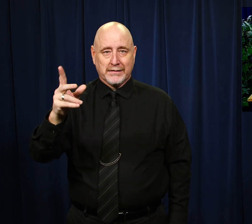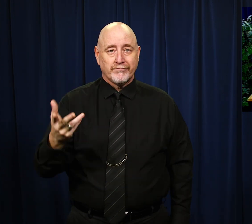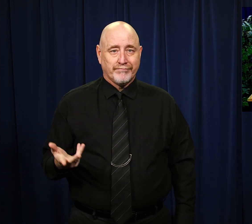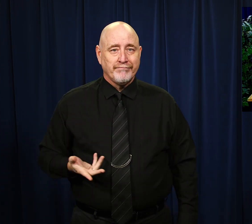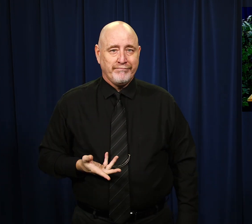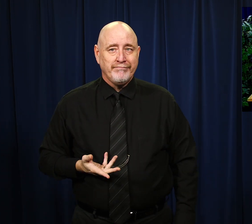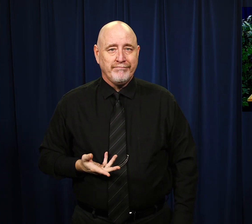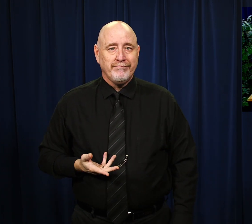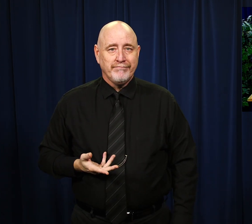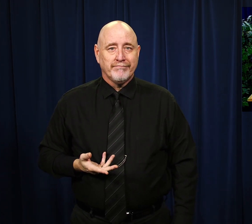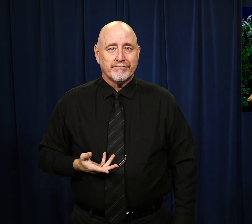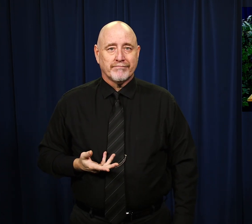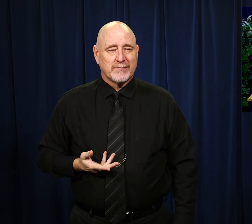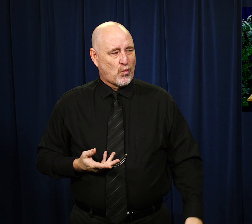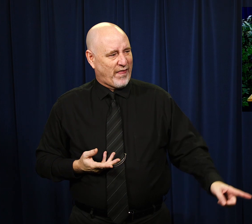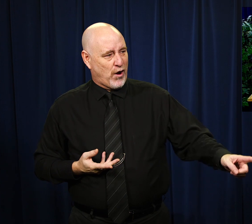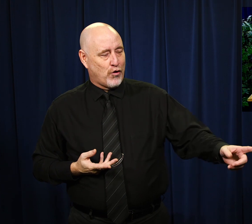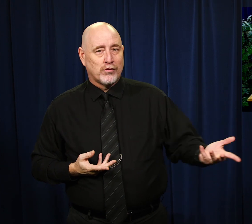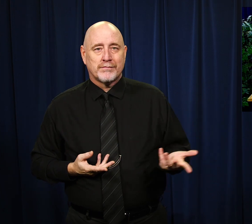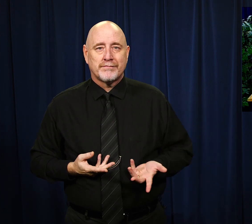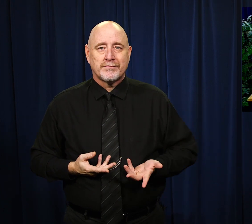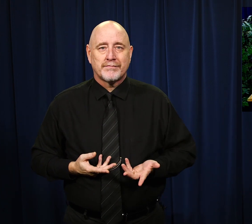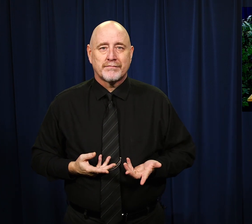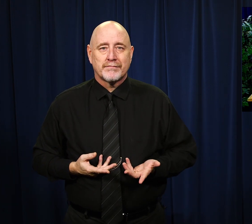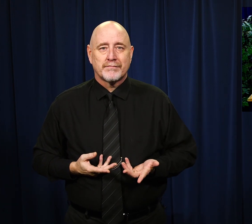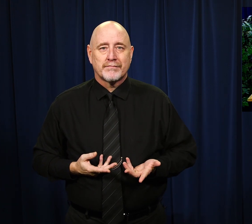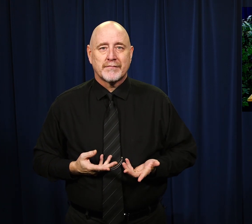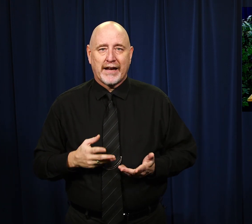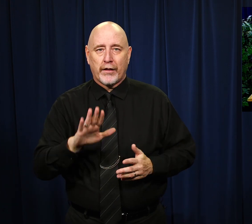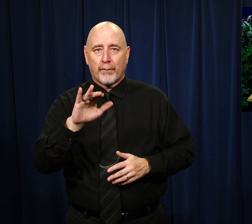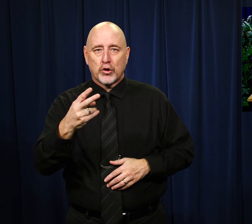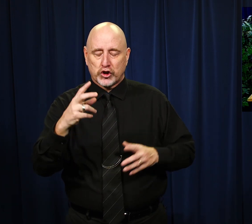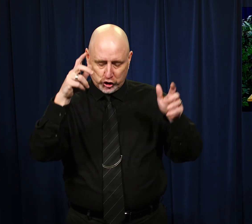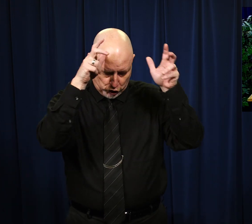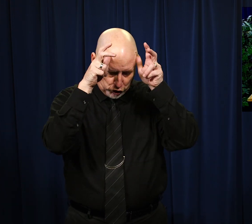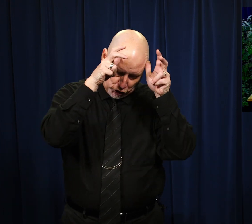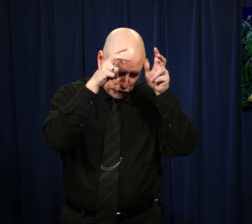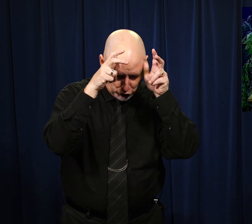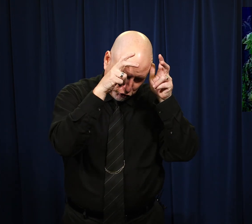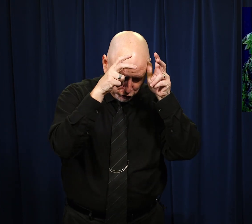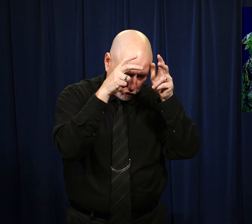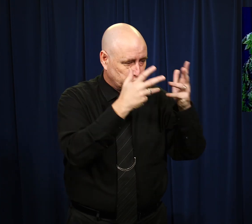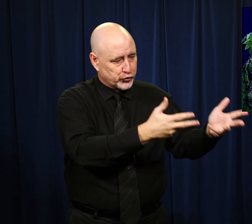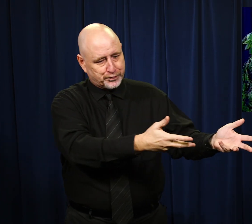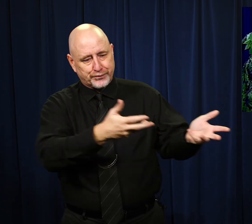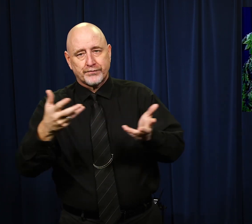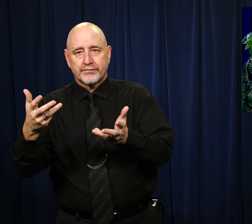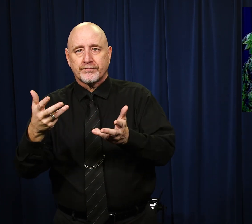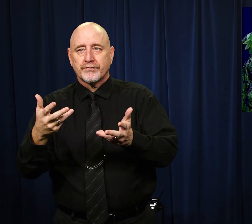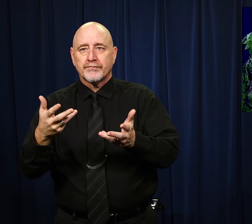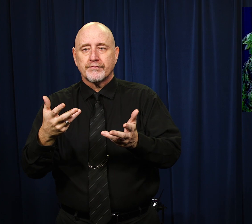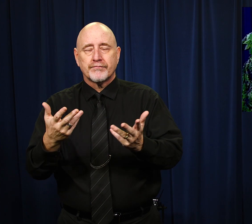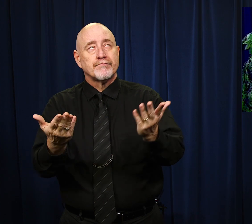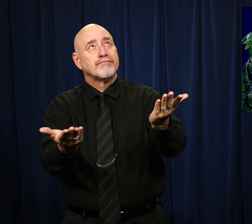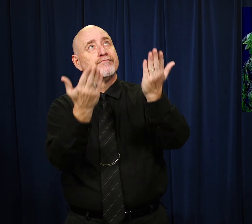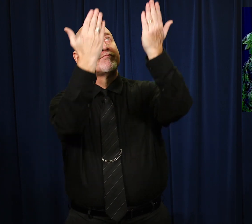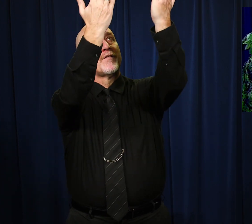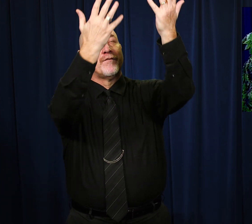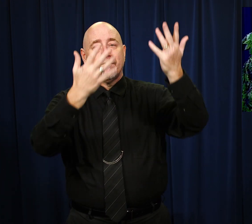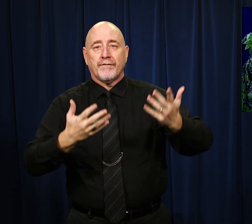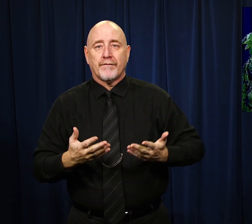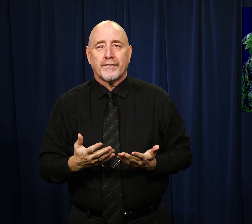did. It was right there in the bush. It was able to be taken out and given to